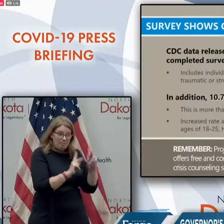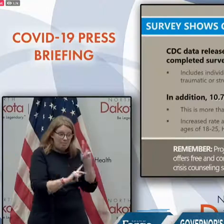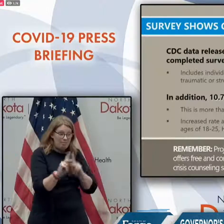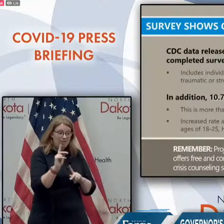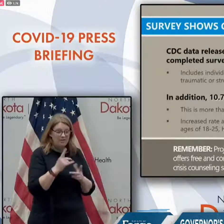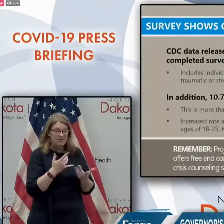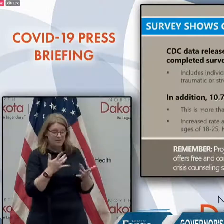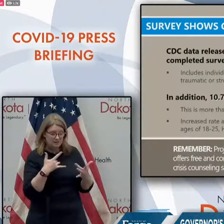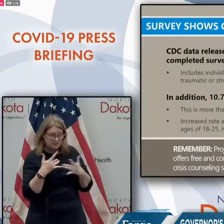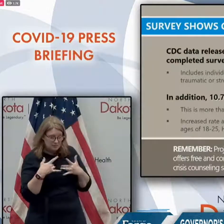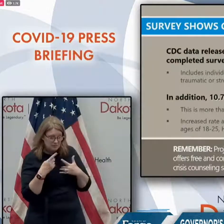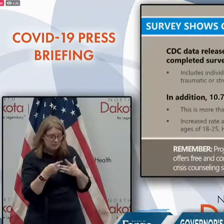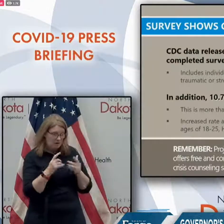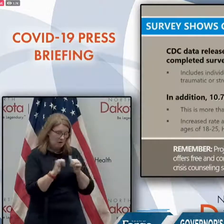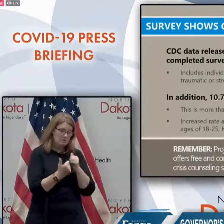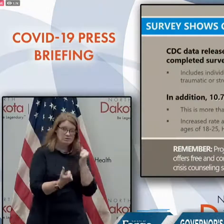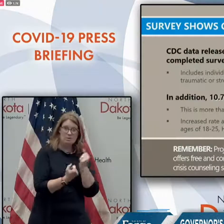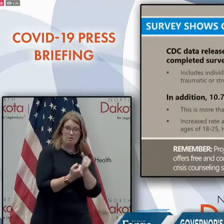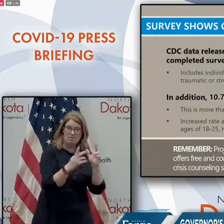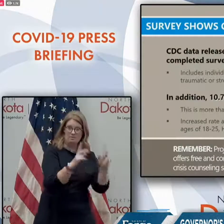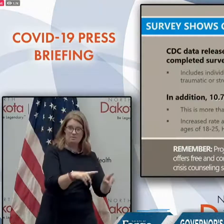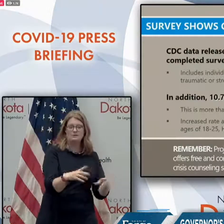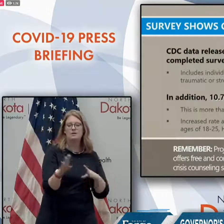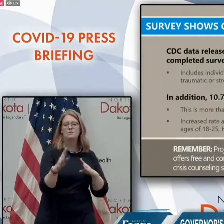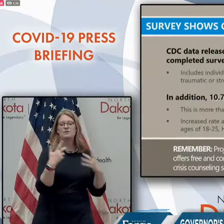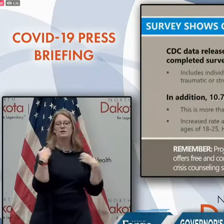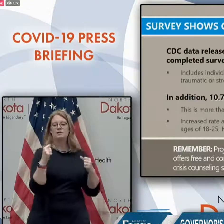about or how to support those, go to